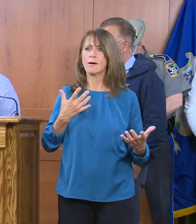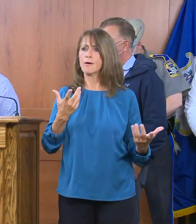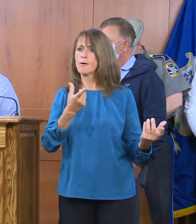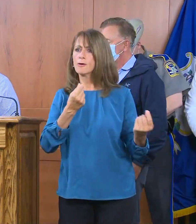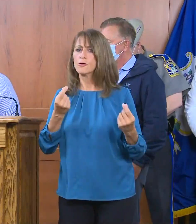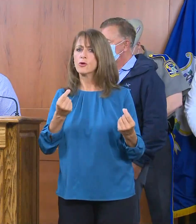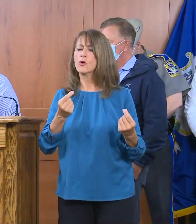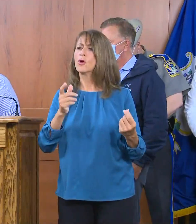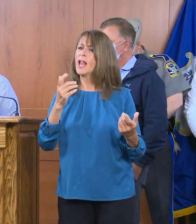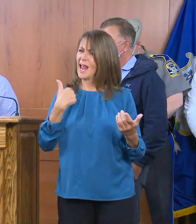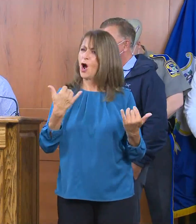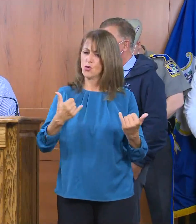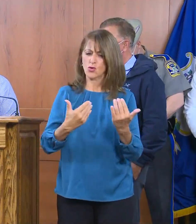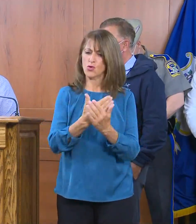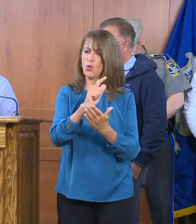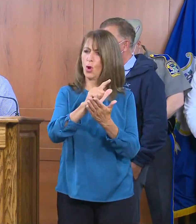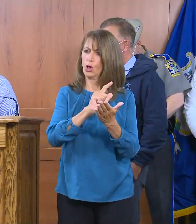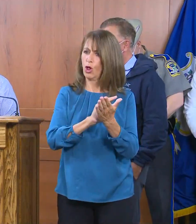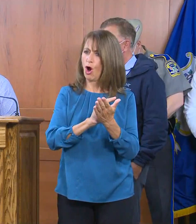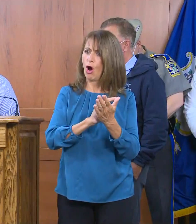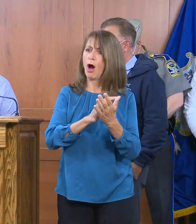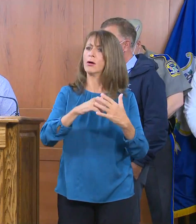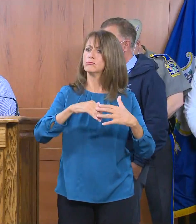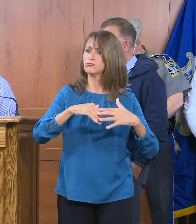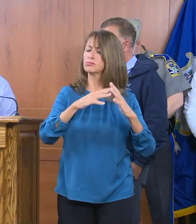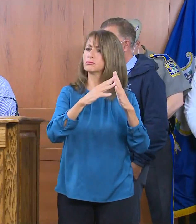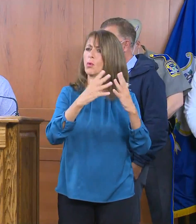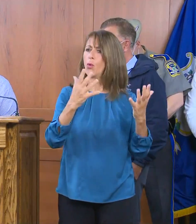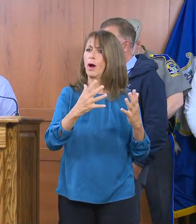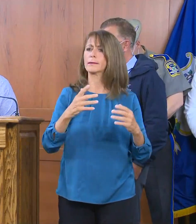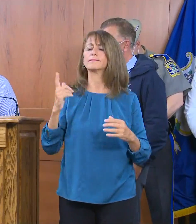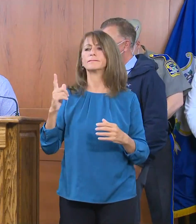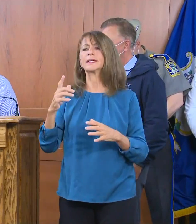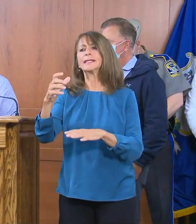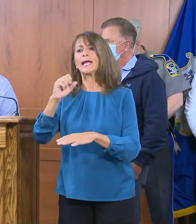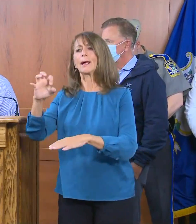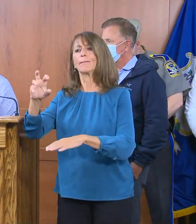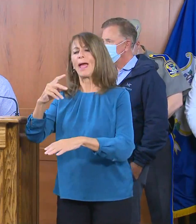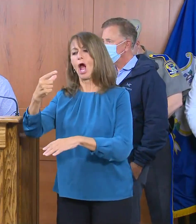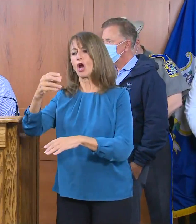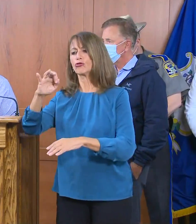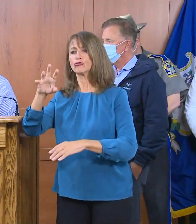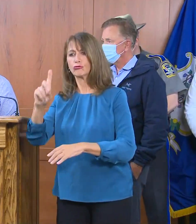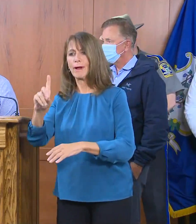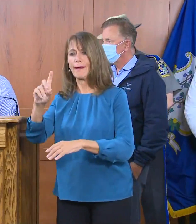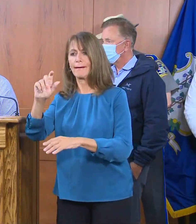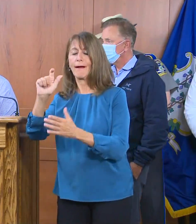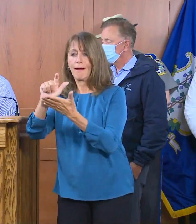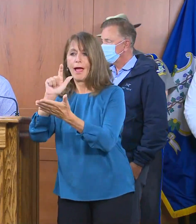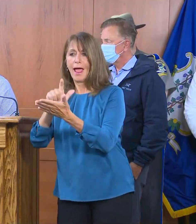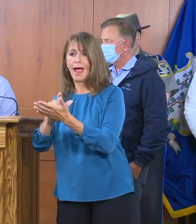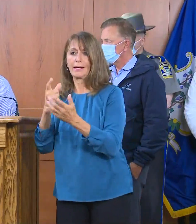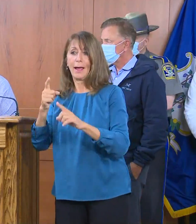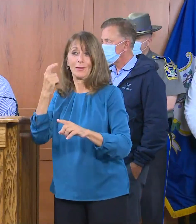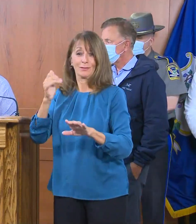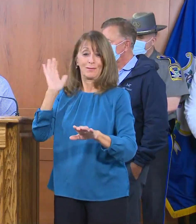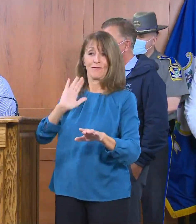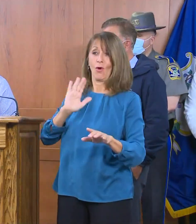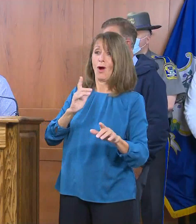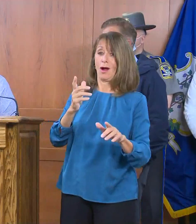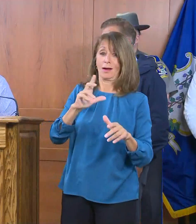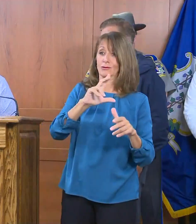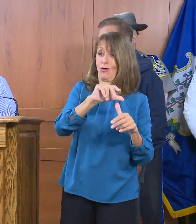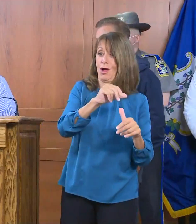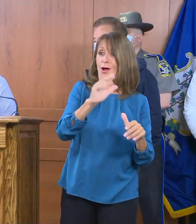Sure, great question. So the Take Back Our Grid Act, which was signed into law by the governor last fall following the August tropical